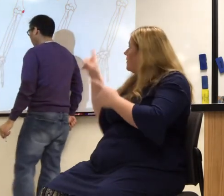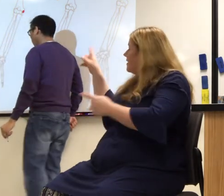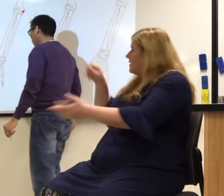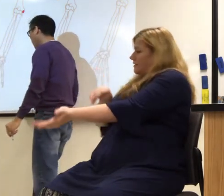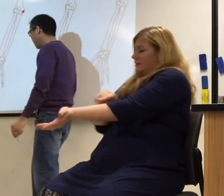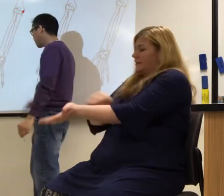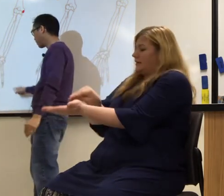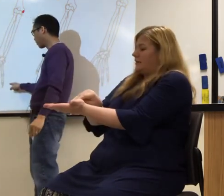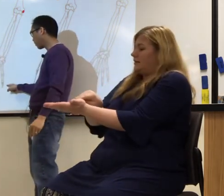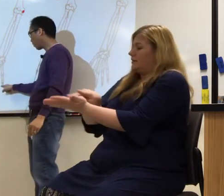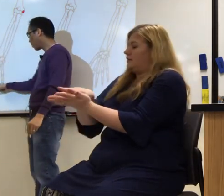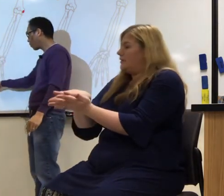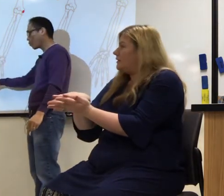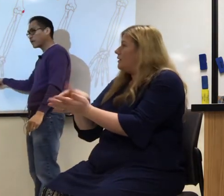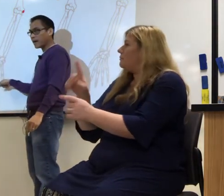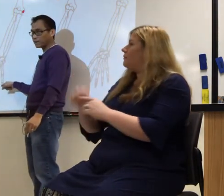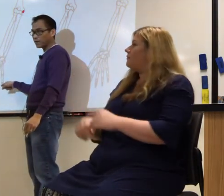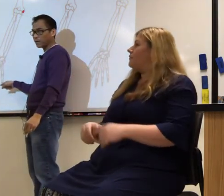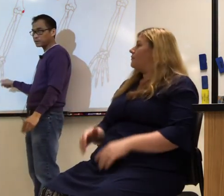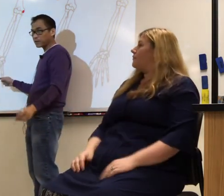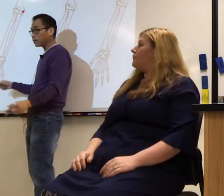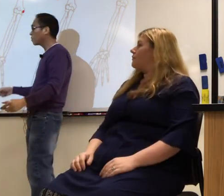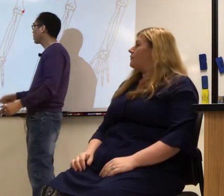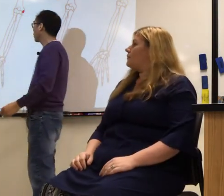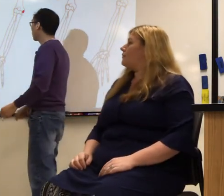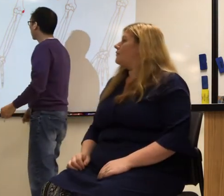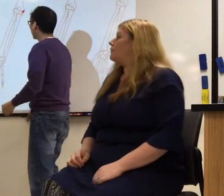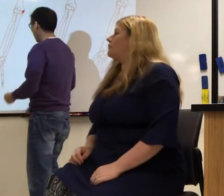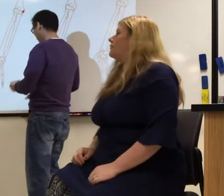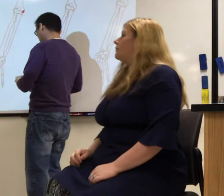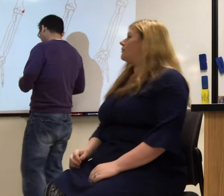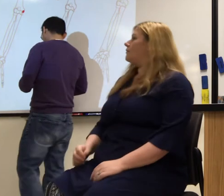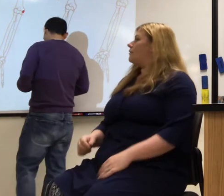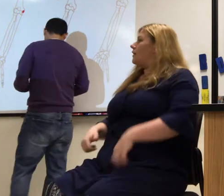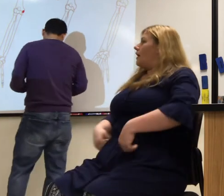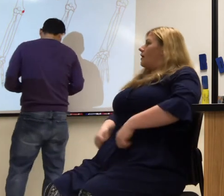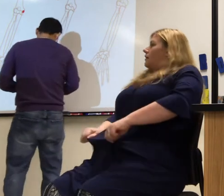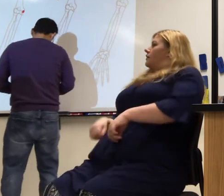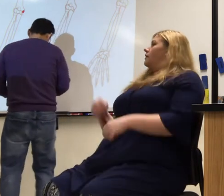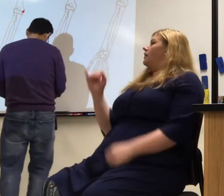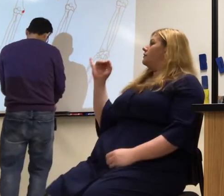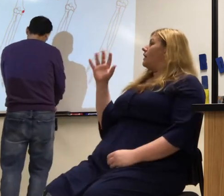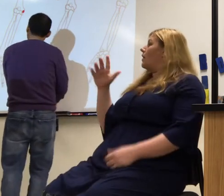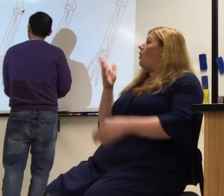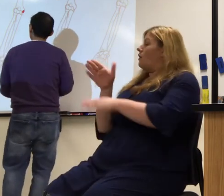Okay, so there are four tendons that are going to go all the way down to there. So, what happens is,